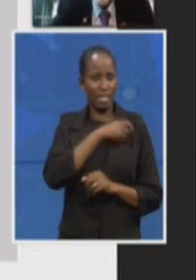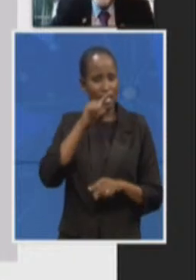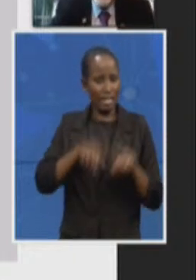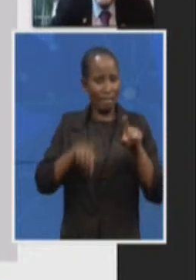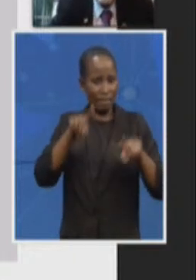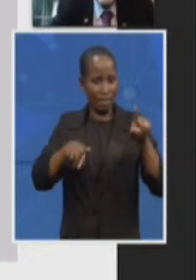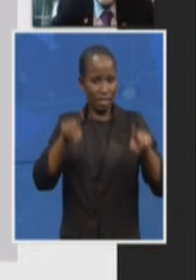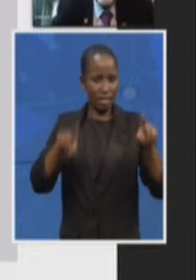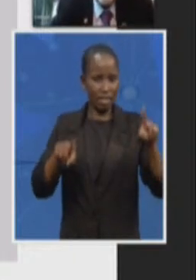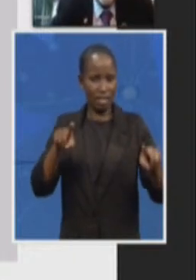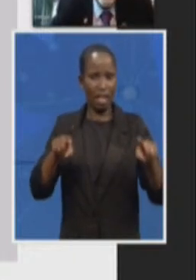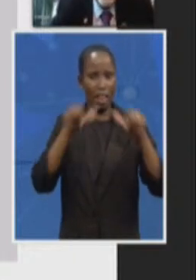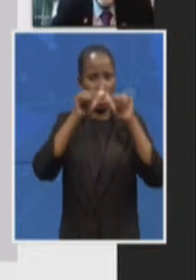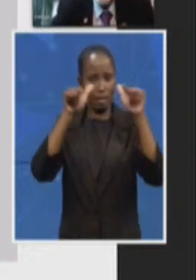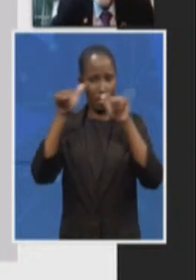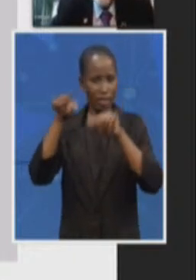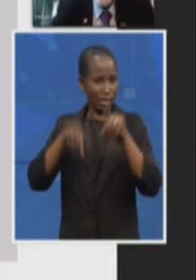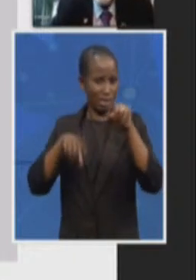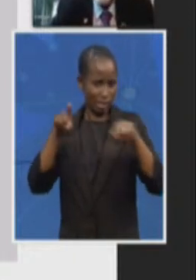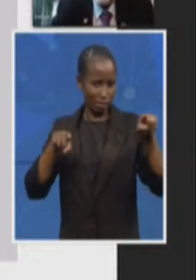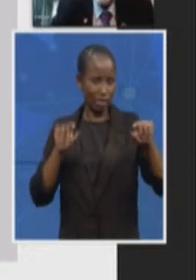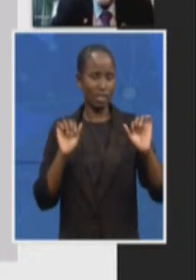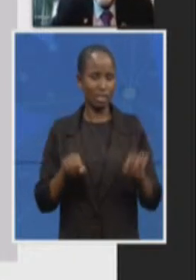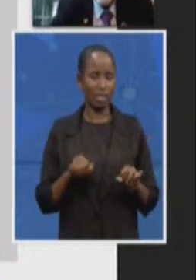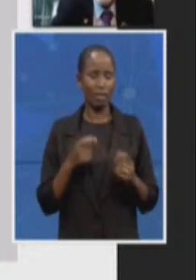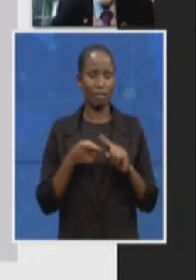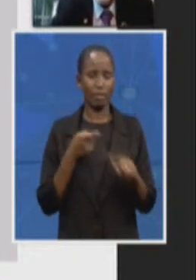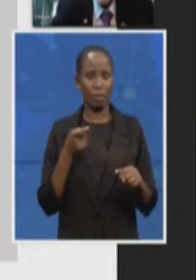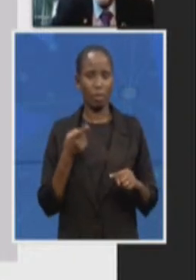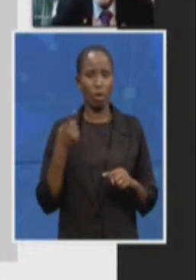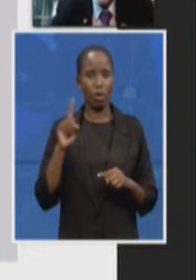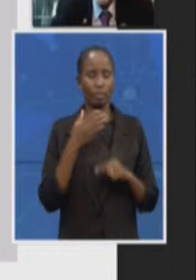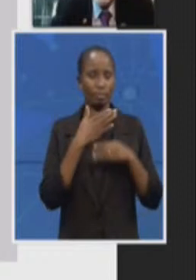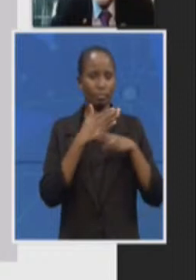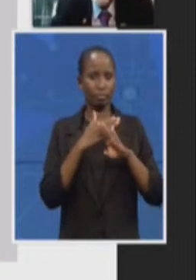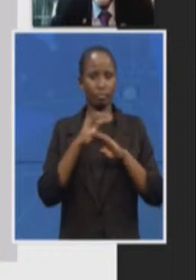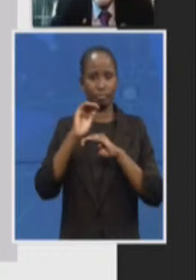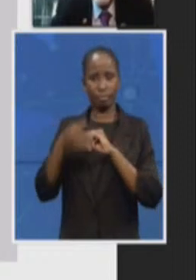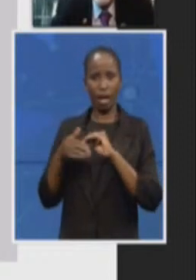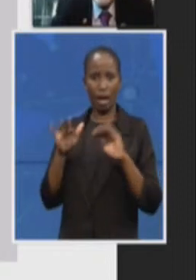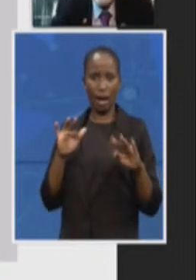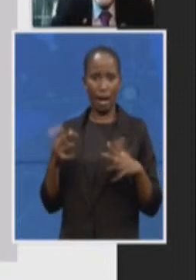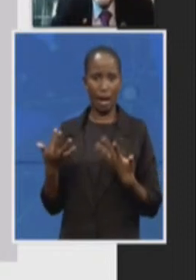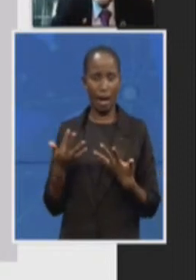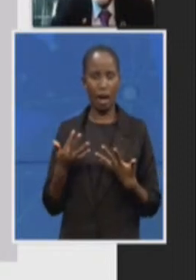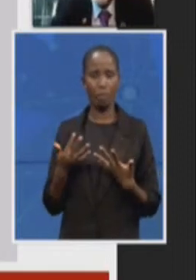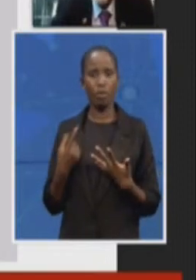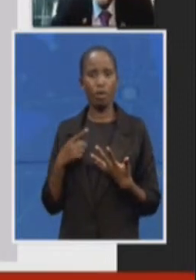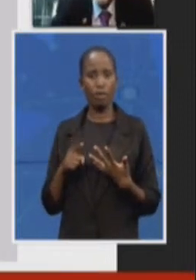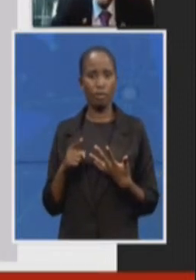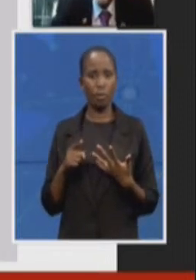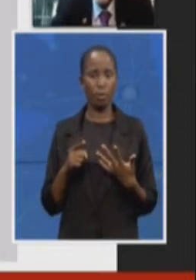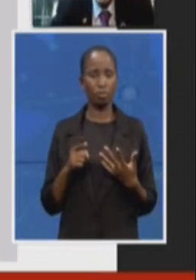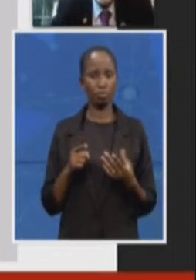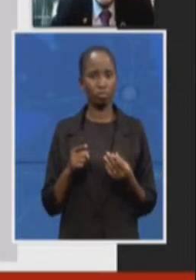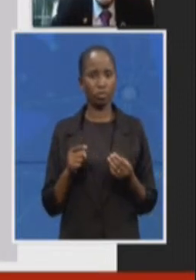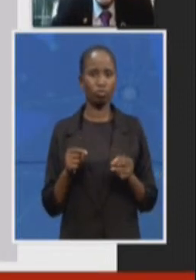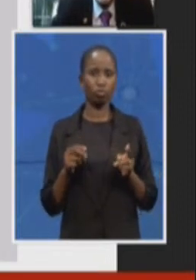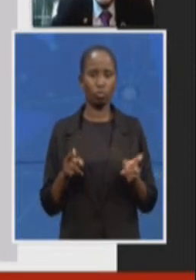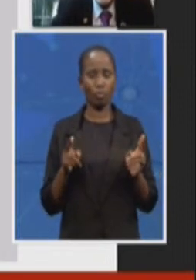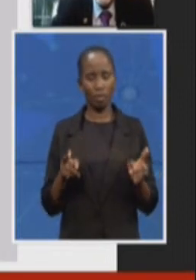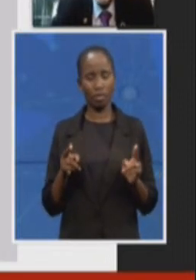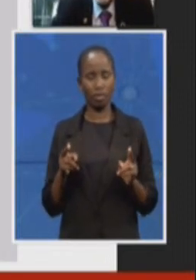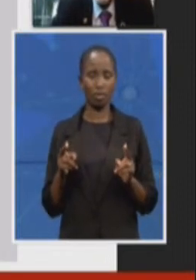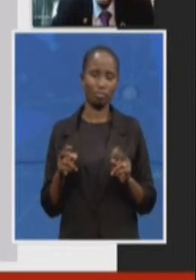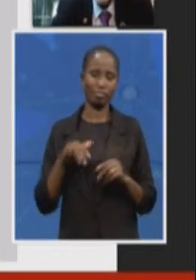against particularly mild infections. And so we've seen that with the Pfizer-BioNTech vaccine, 91 to